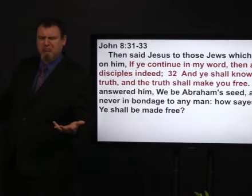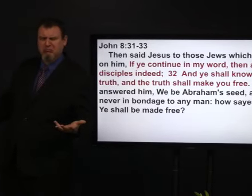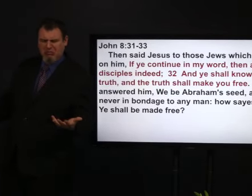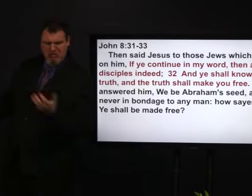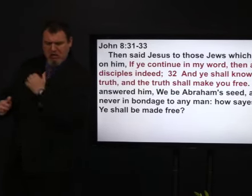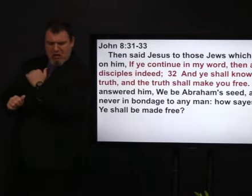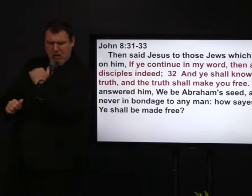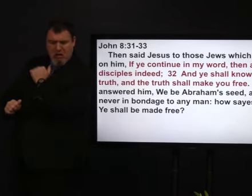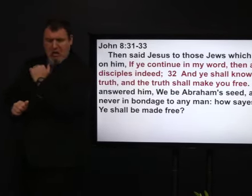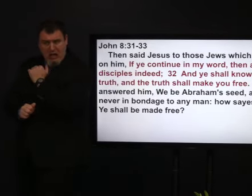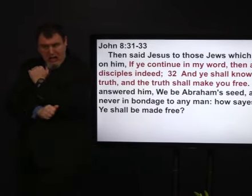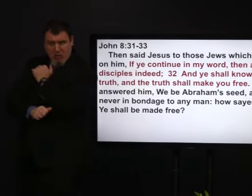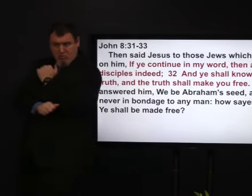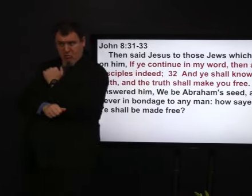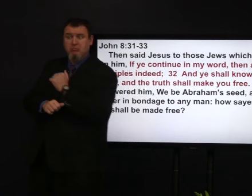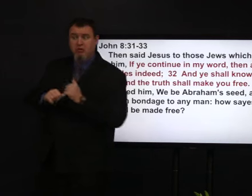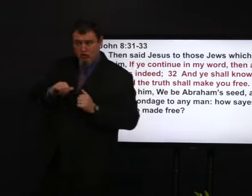When were we ever enslaved?